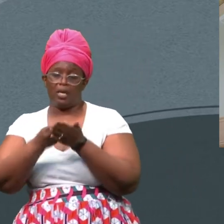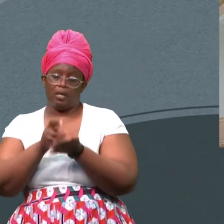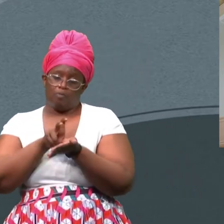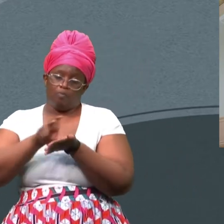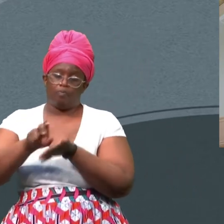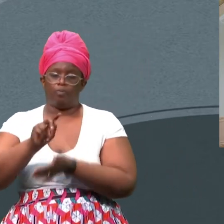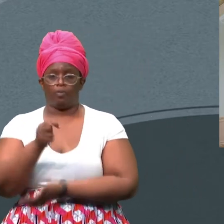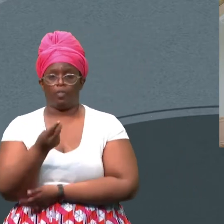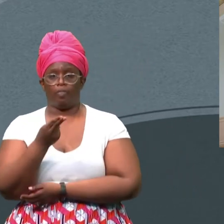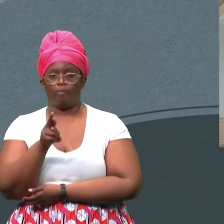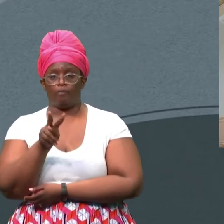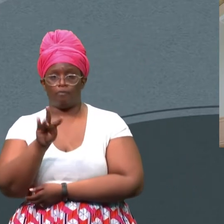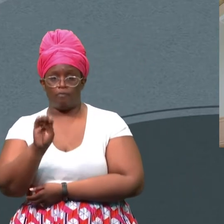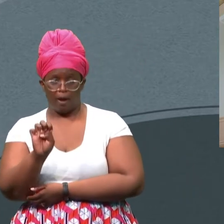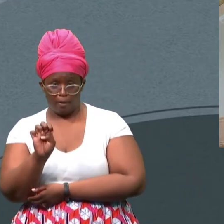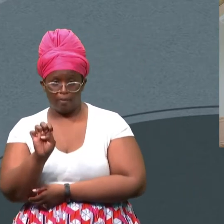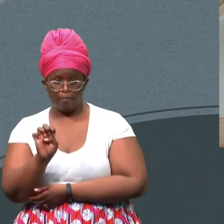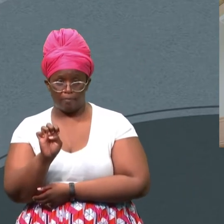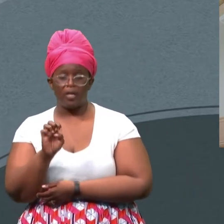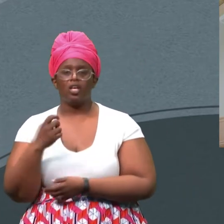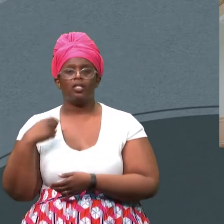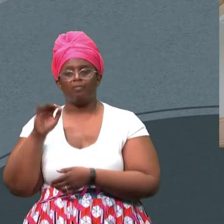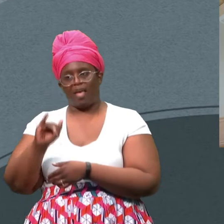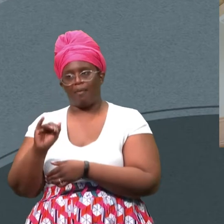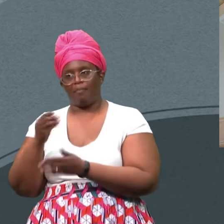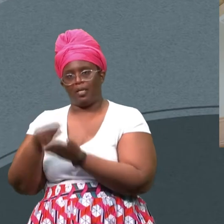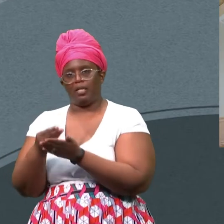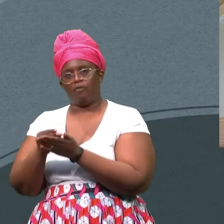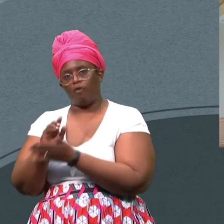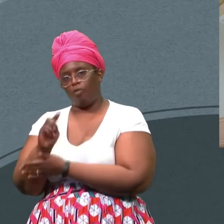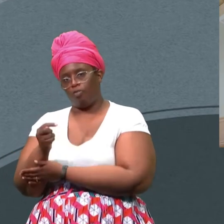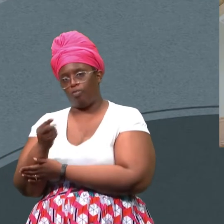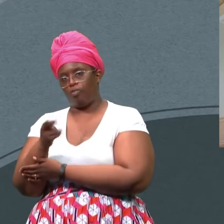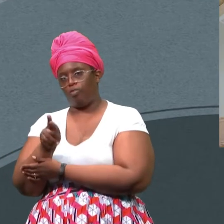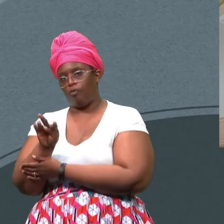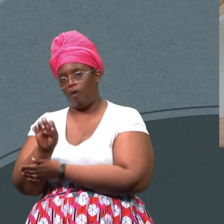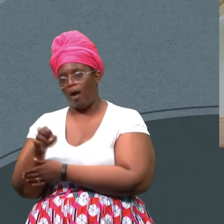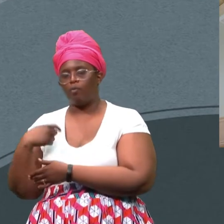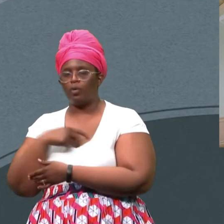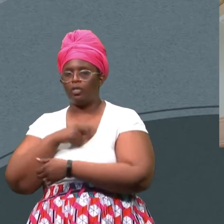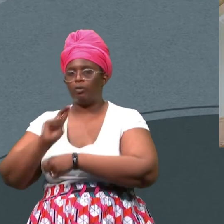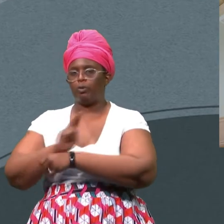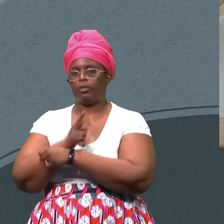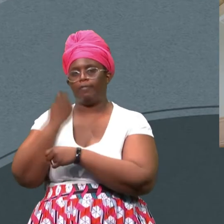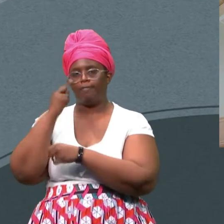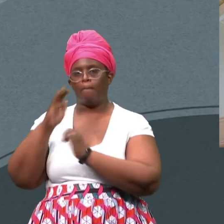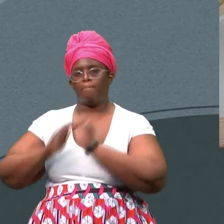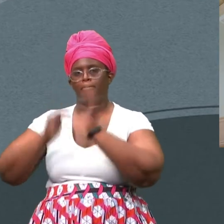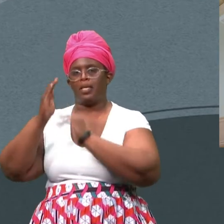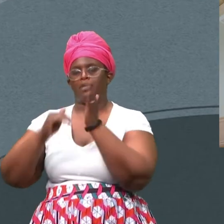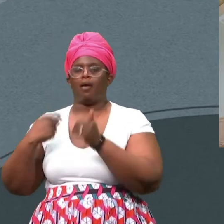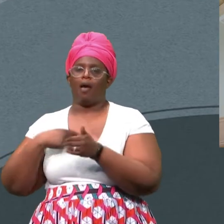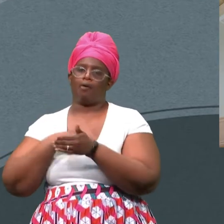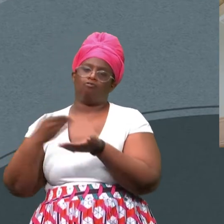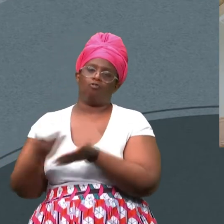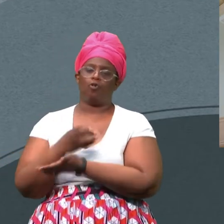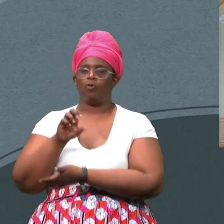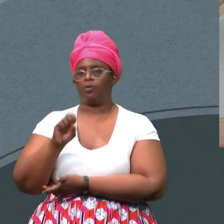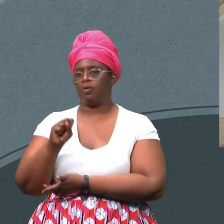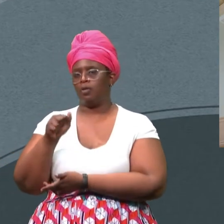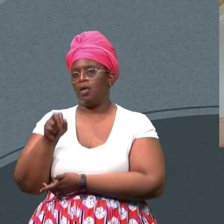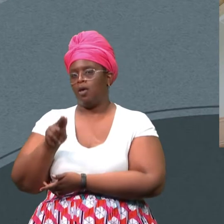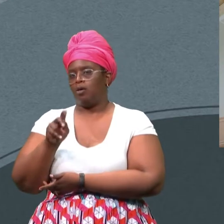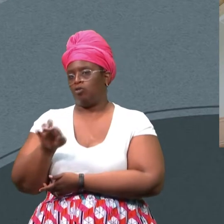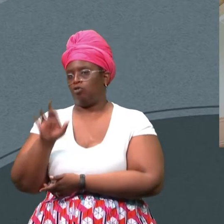is being used to build out our final sanctuary. God has blessed us in this season to be able to literally